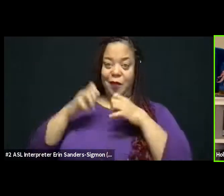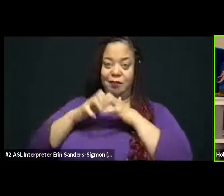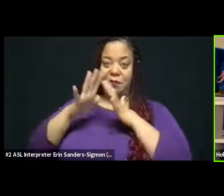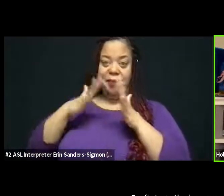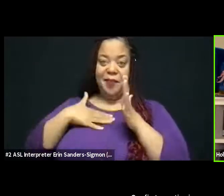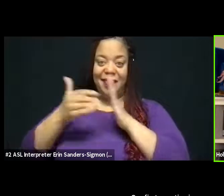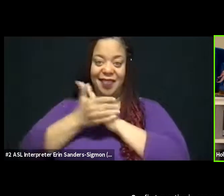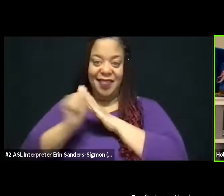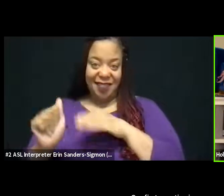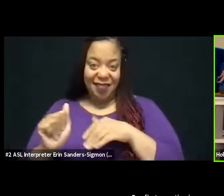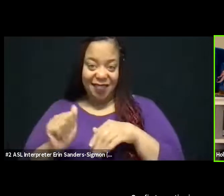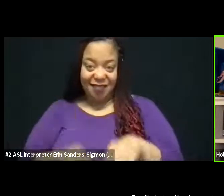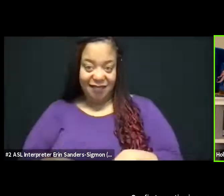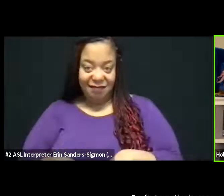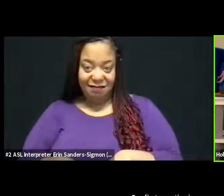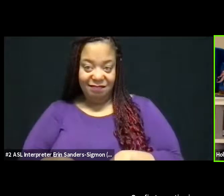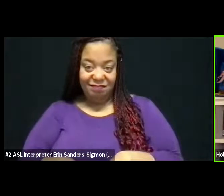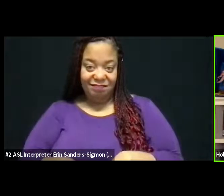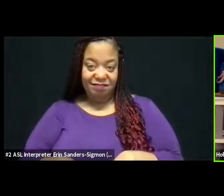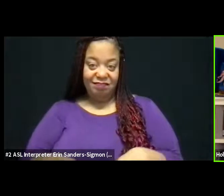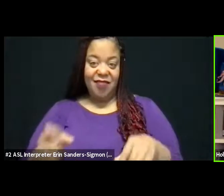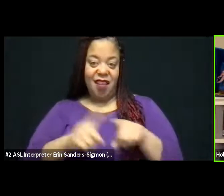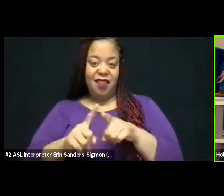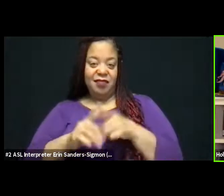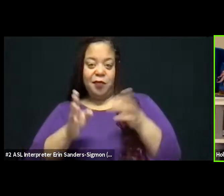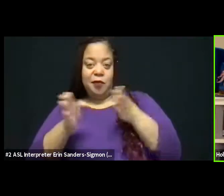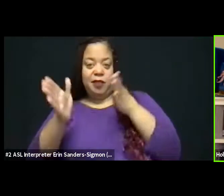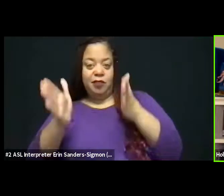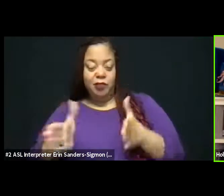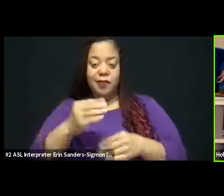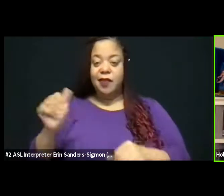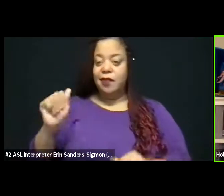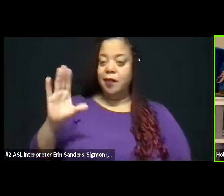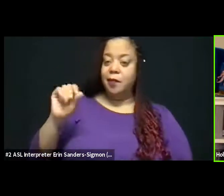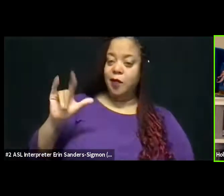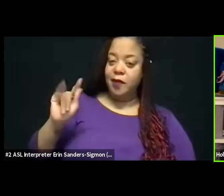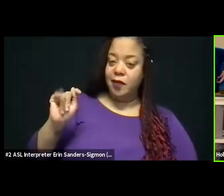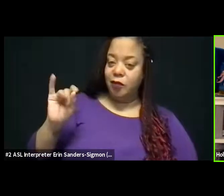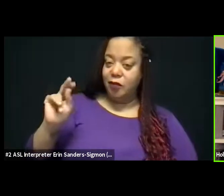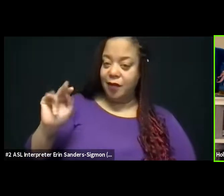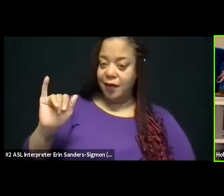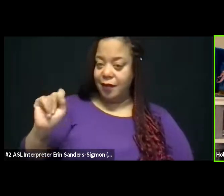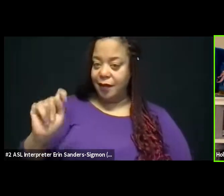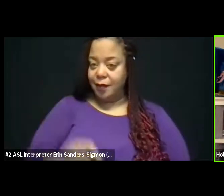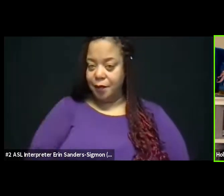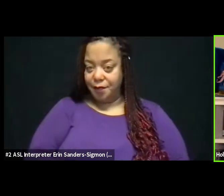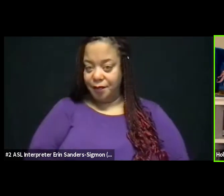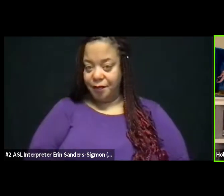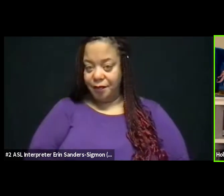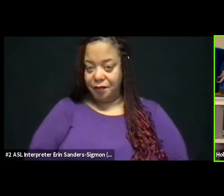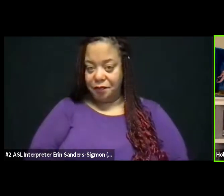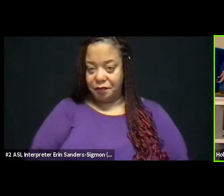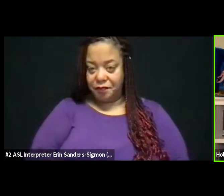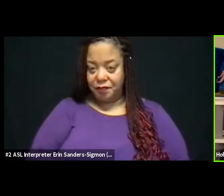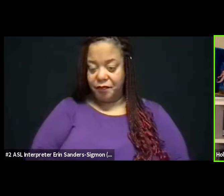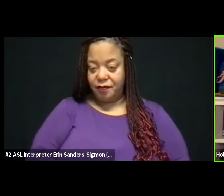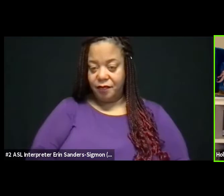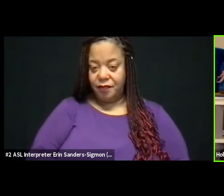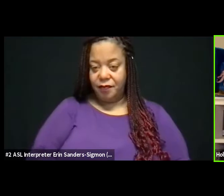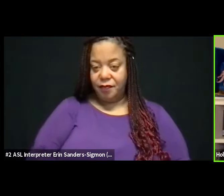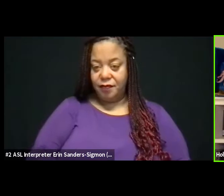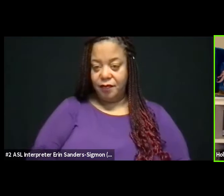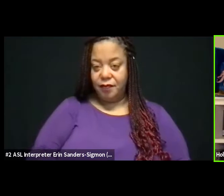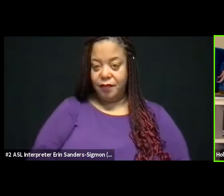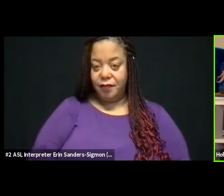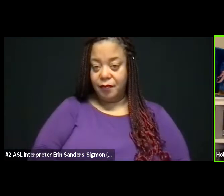teacher. In particular, campaign work, kinship building, and political development with groups like